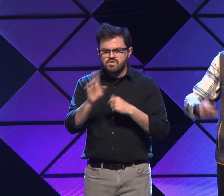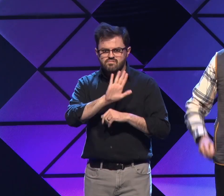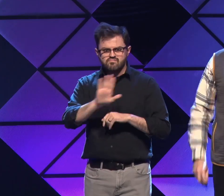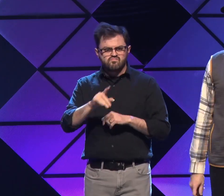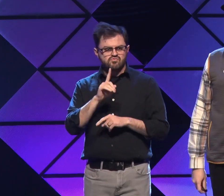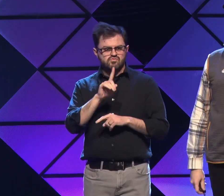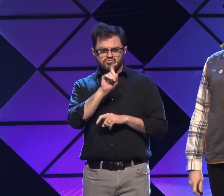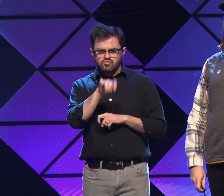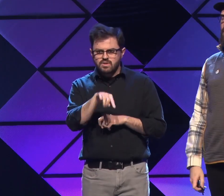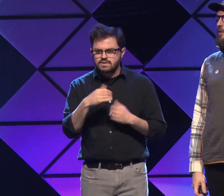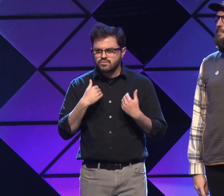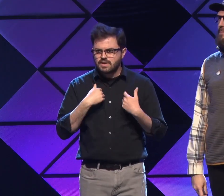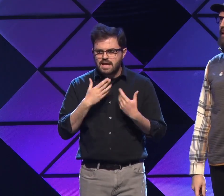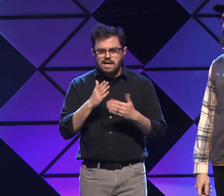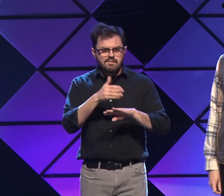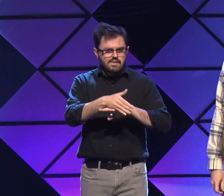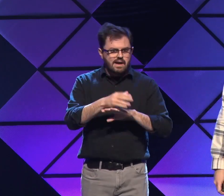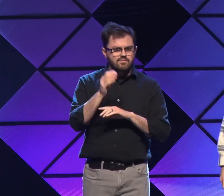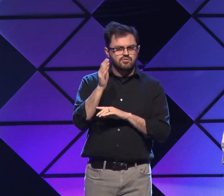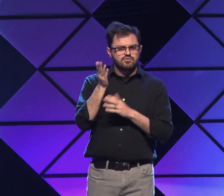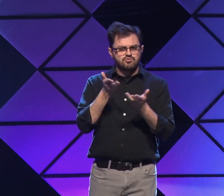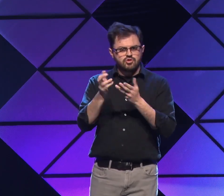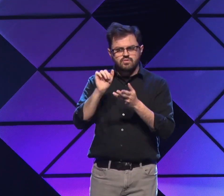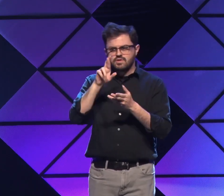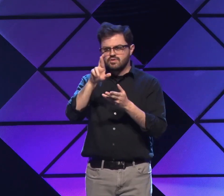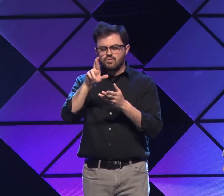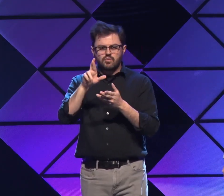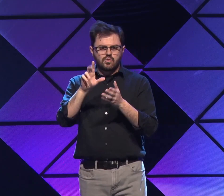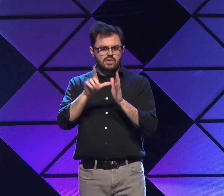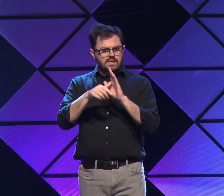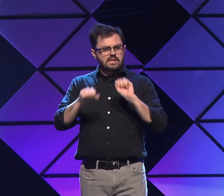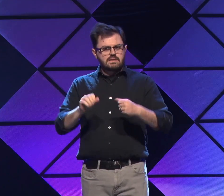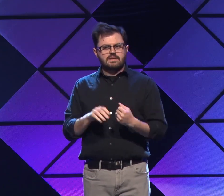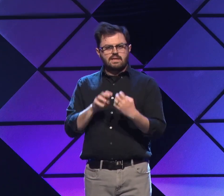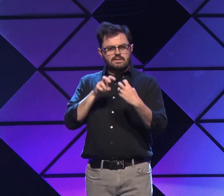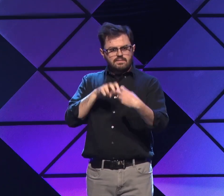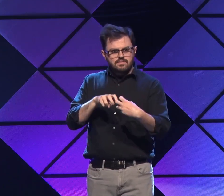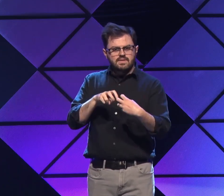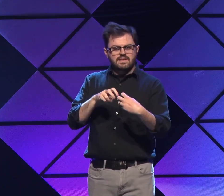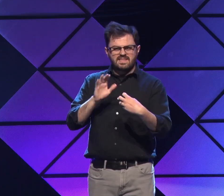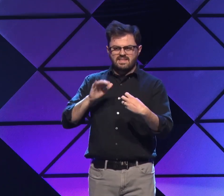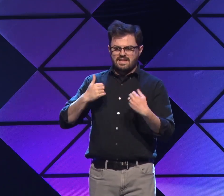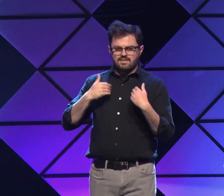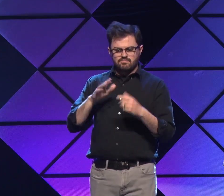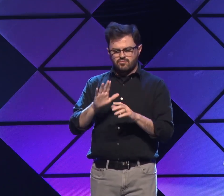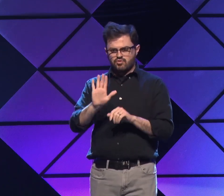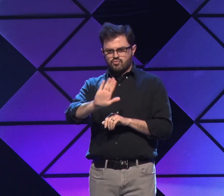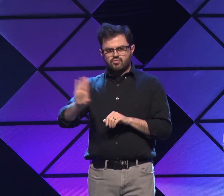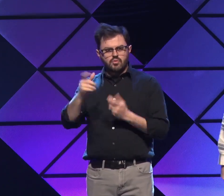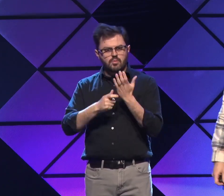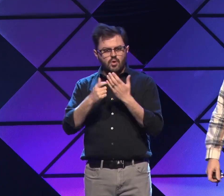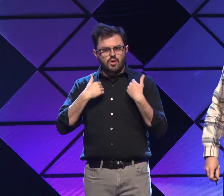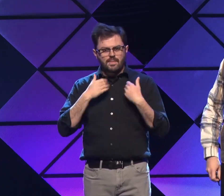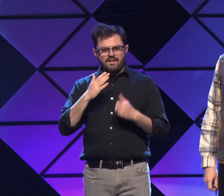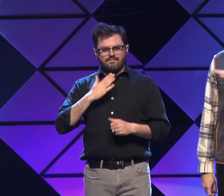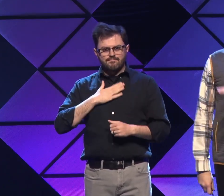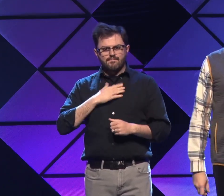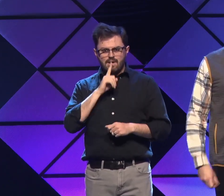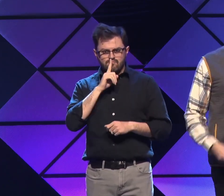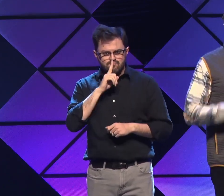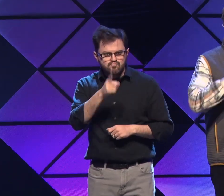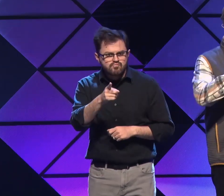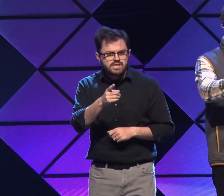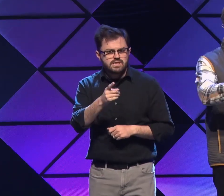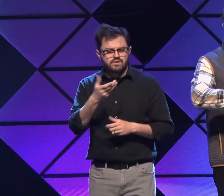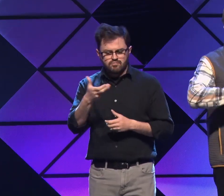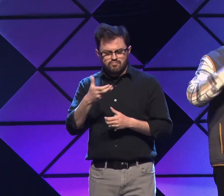after the service or inside of that program is my cell phone number. It is really my cell phone number. It's not some fake thing. So if you send me a